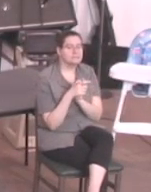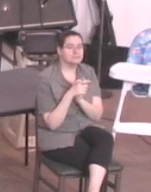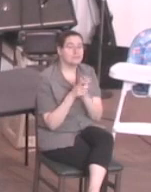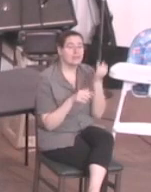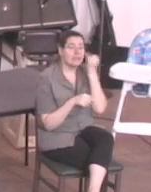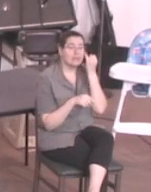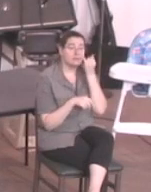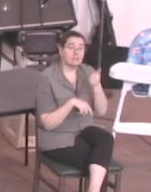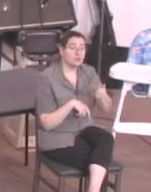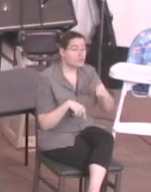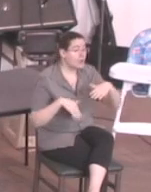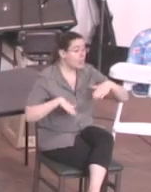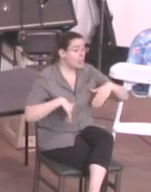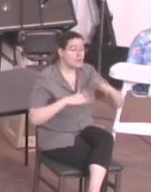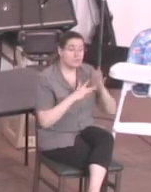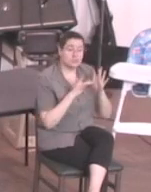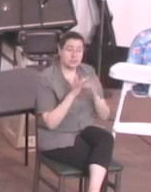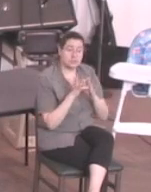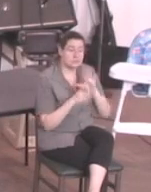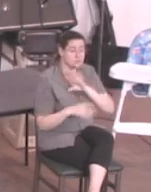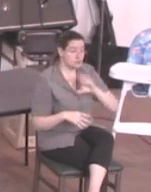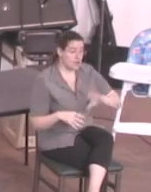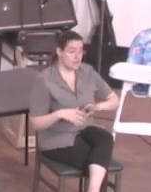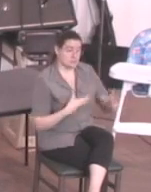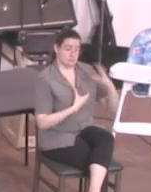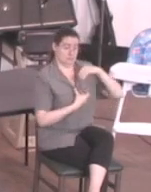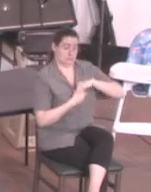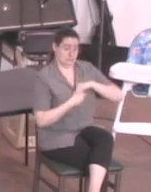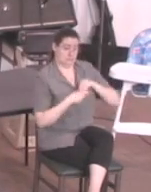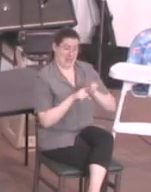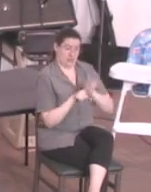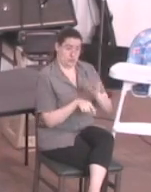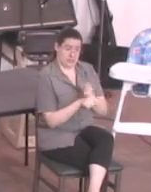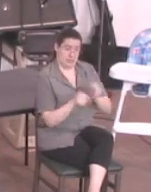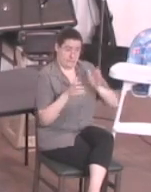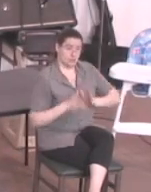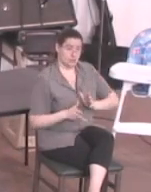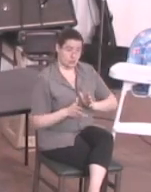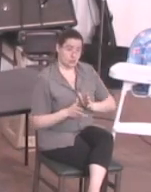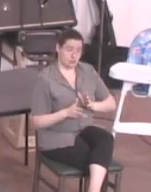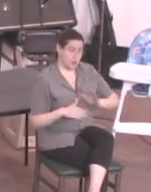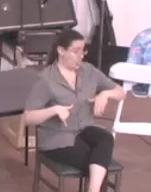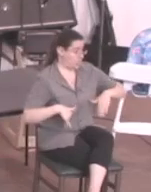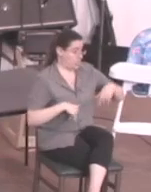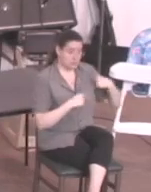If you've never accepted Jesus Christ as your personal Lord and Savior,